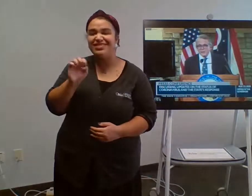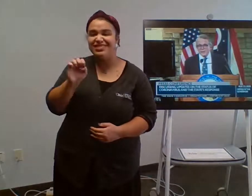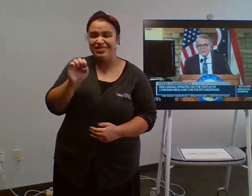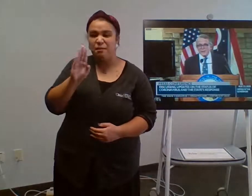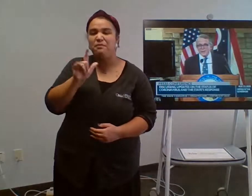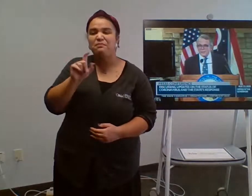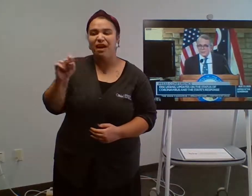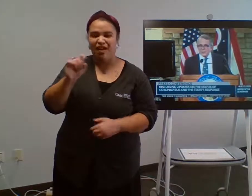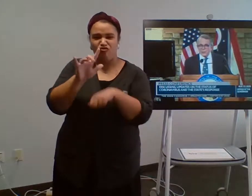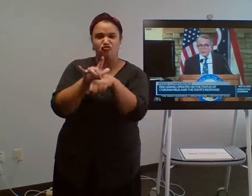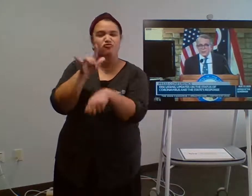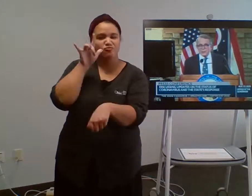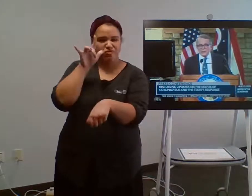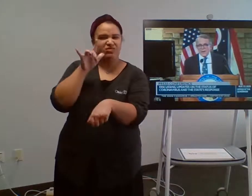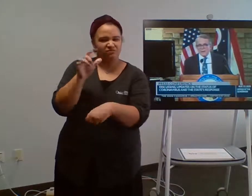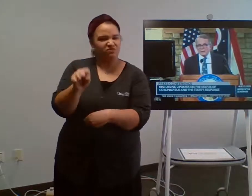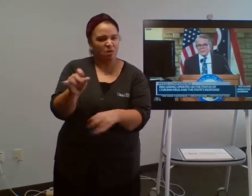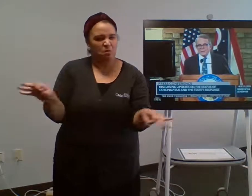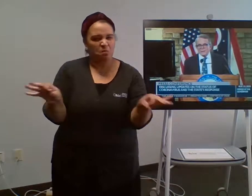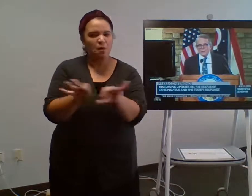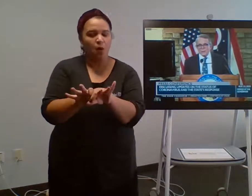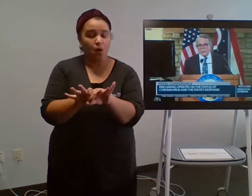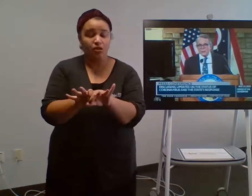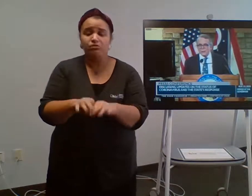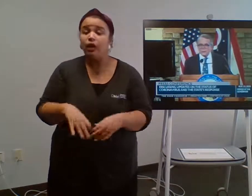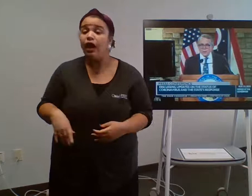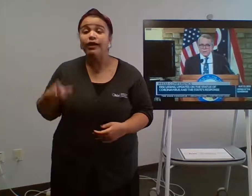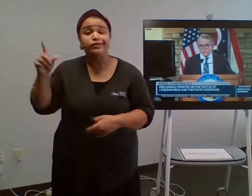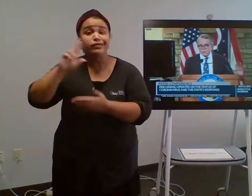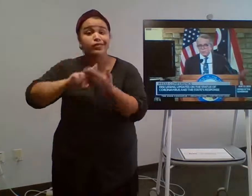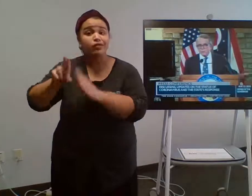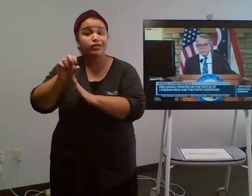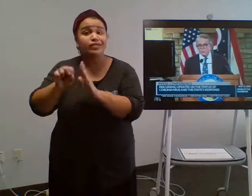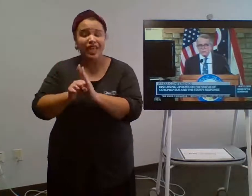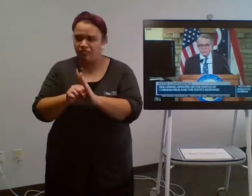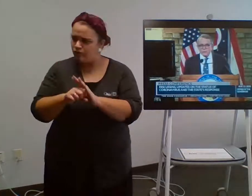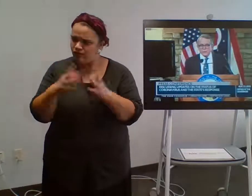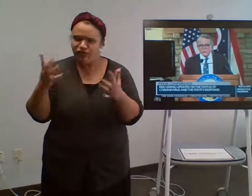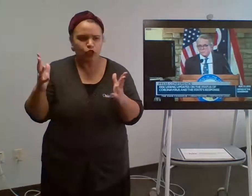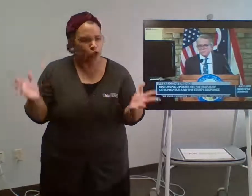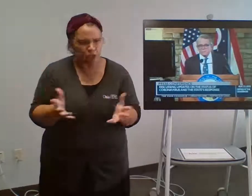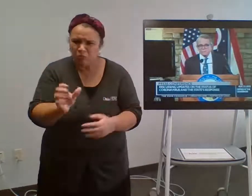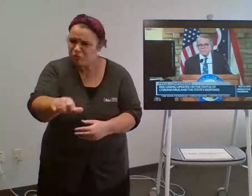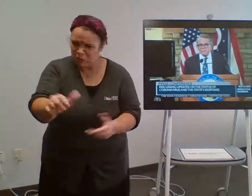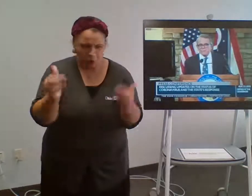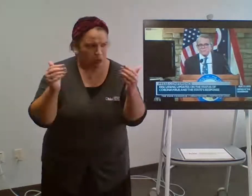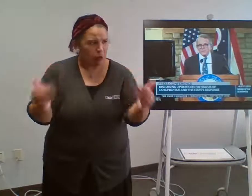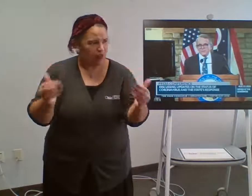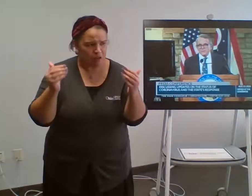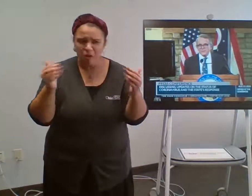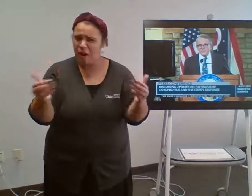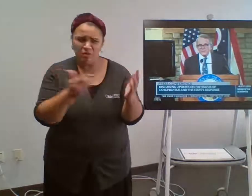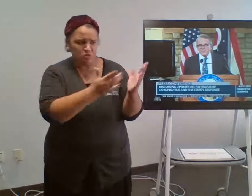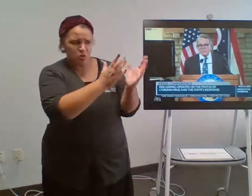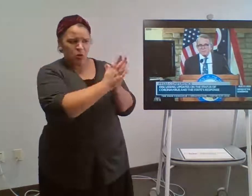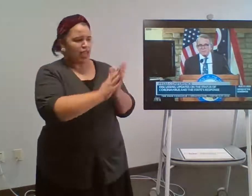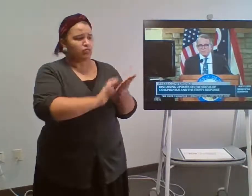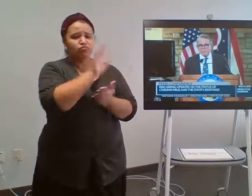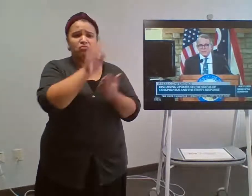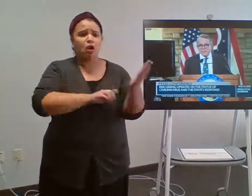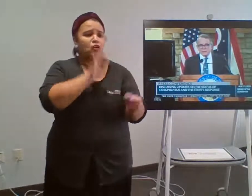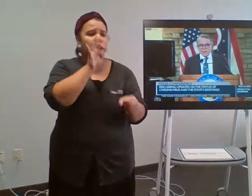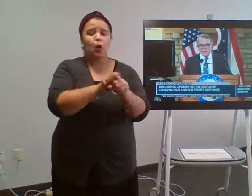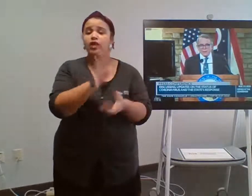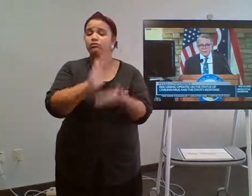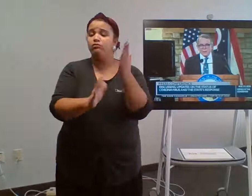in, and you'll get that early on. You can mail it, and you'll be done with it, and it'll be good.